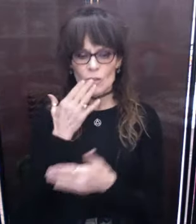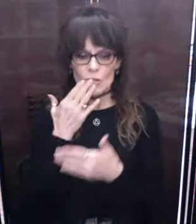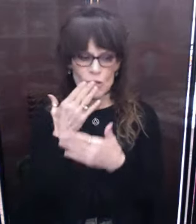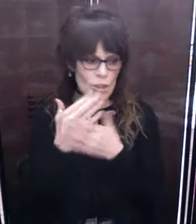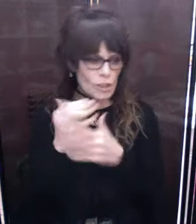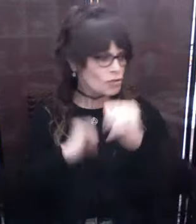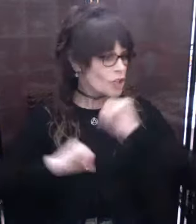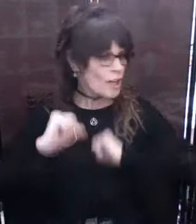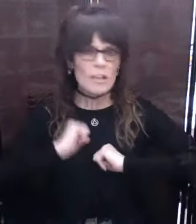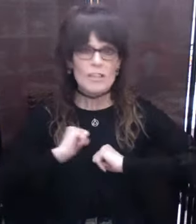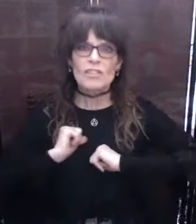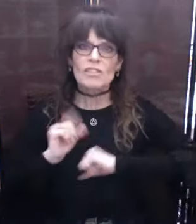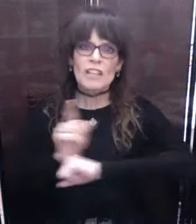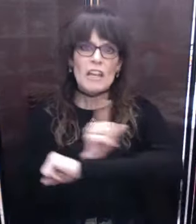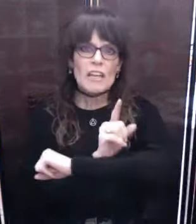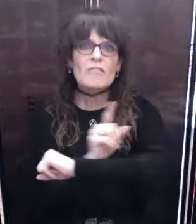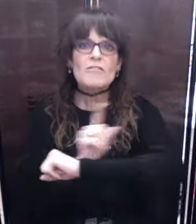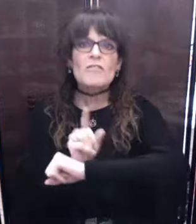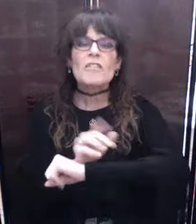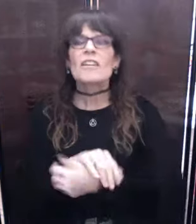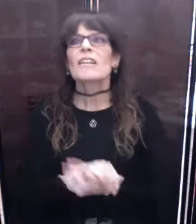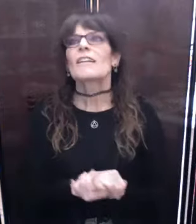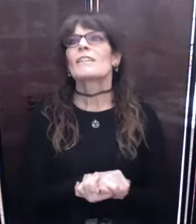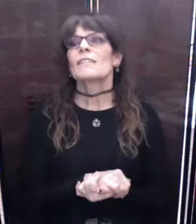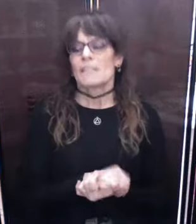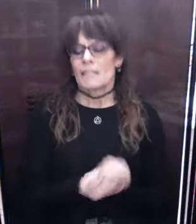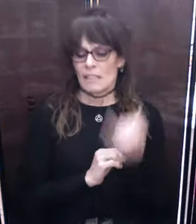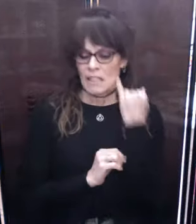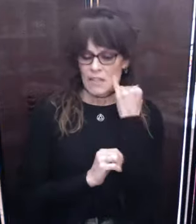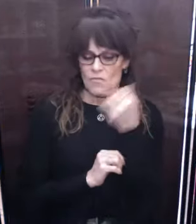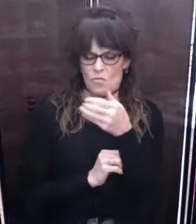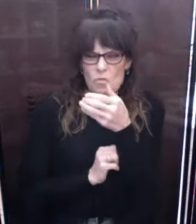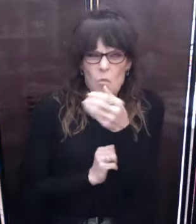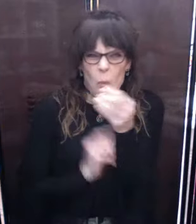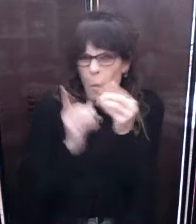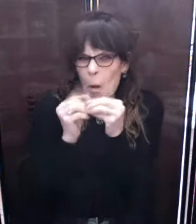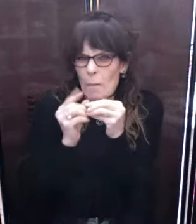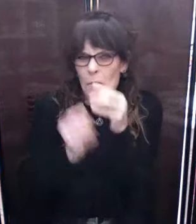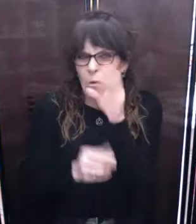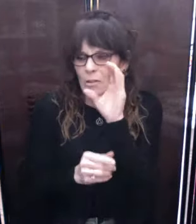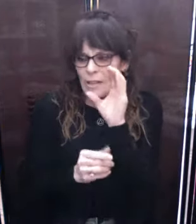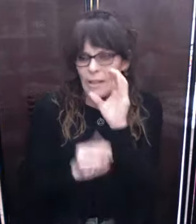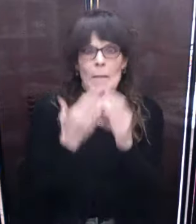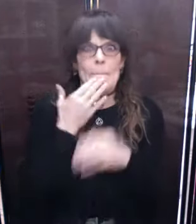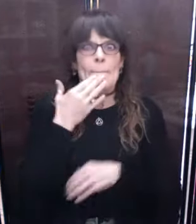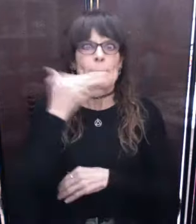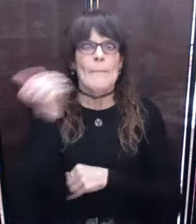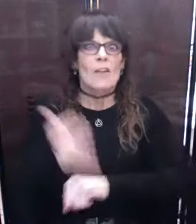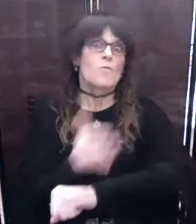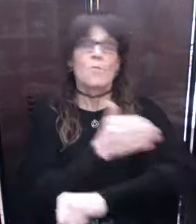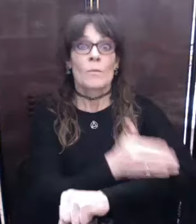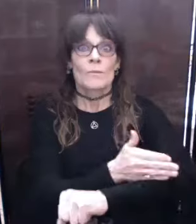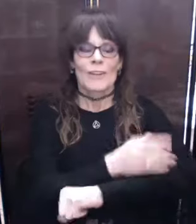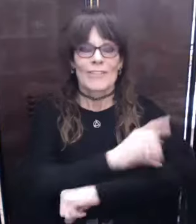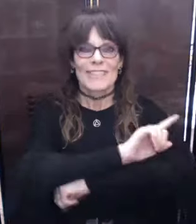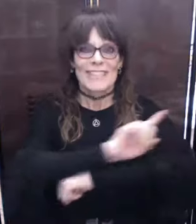stage. Bet you if I had just one more sip of that, I could do a great job out on that stage. So I took another